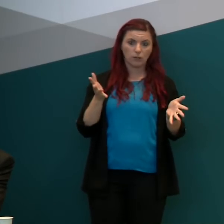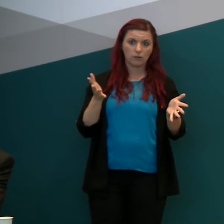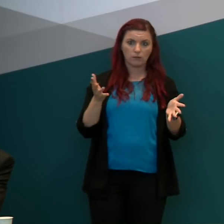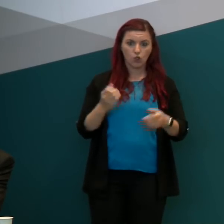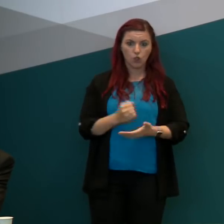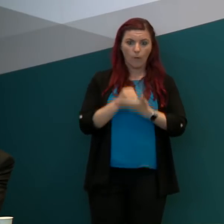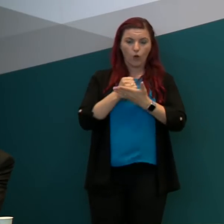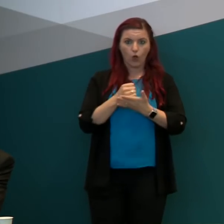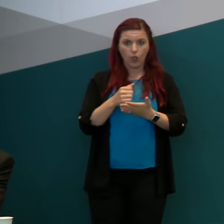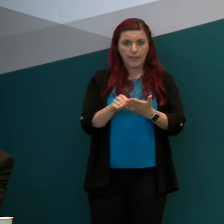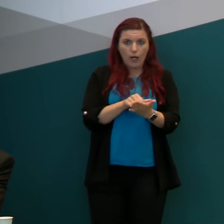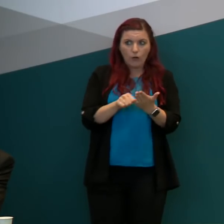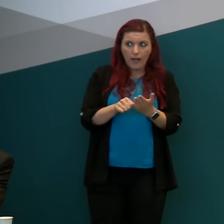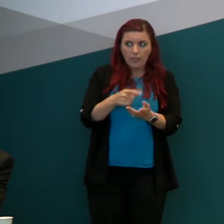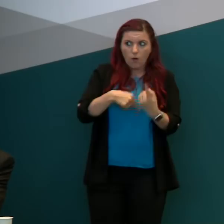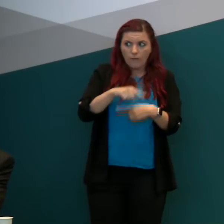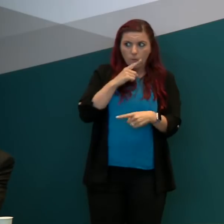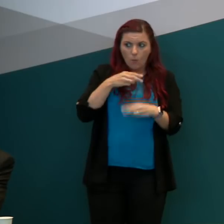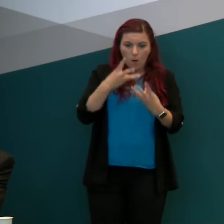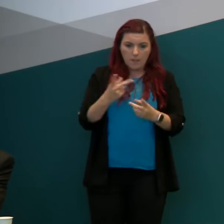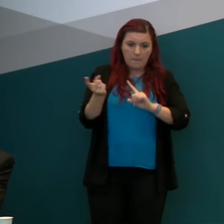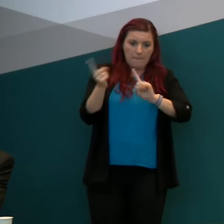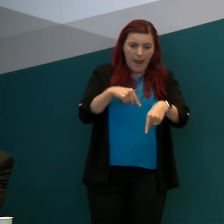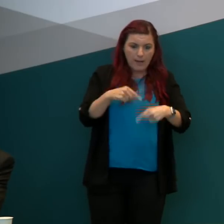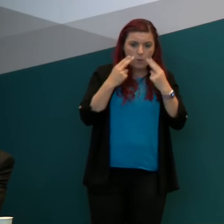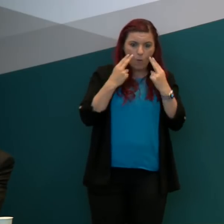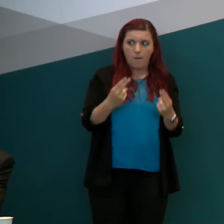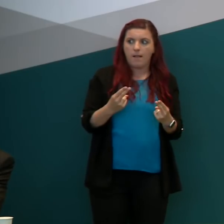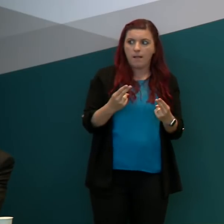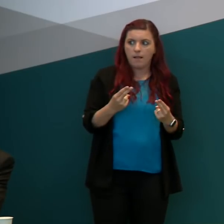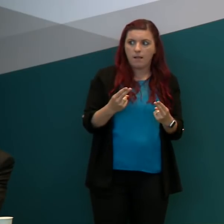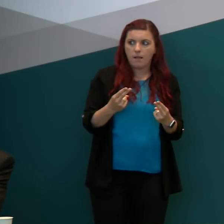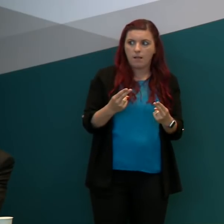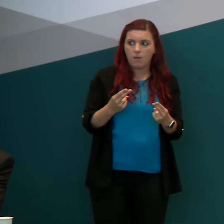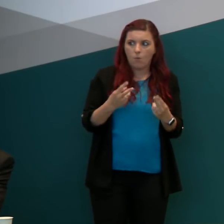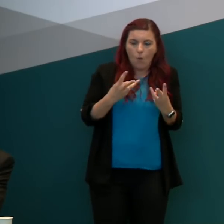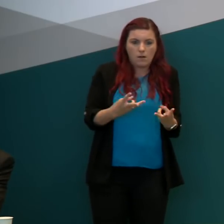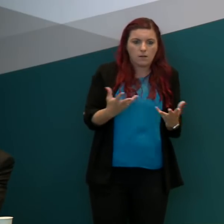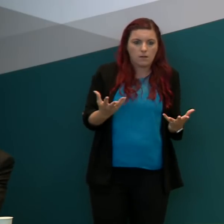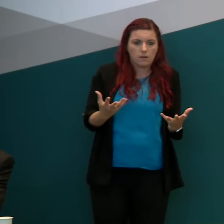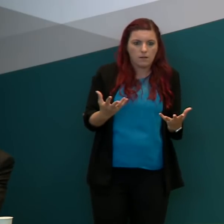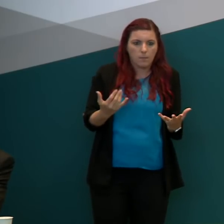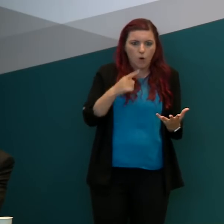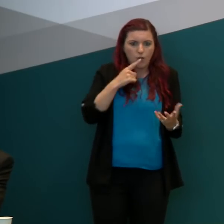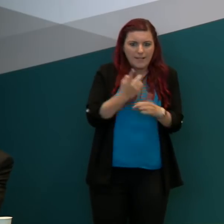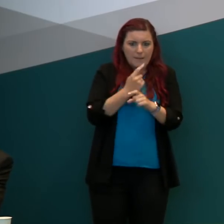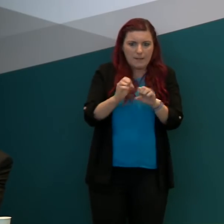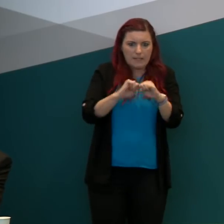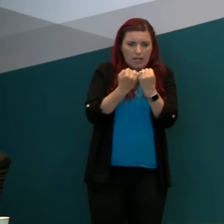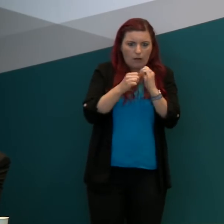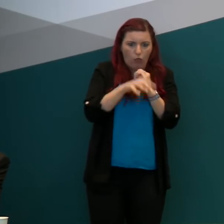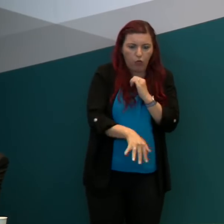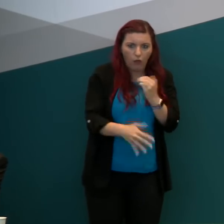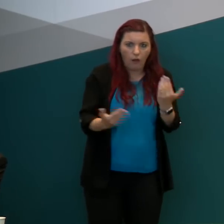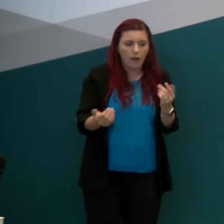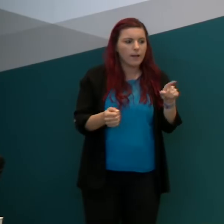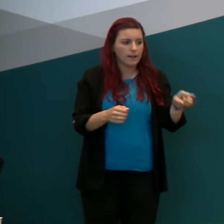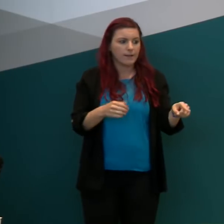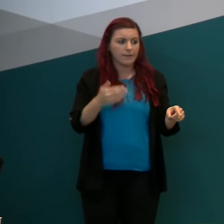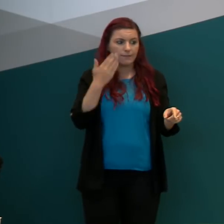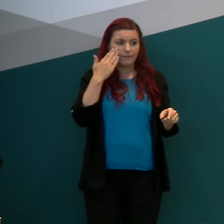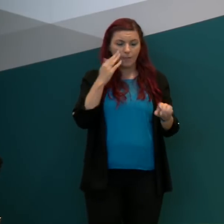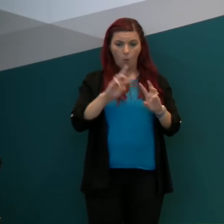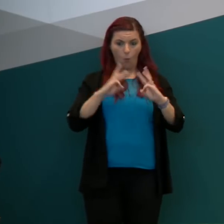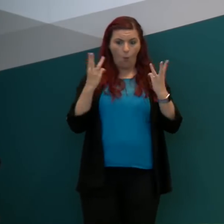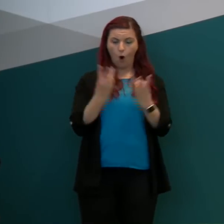terms of infections, because we want to get back, and we can't have the economy and society being so devastated. Yeah, we're not going to be able to, the world is not going to be